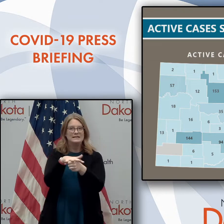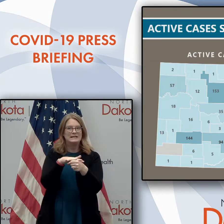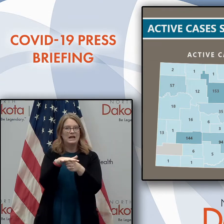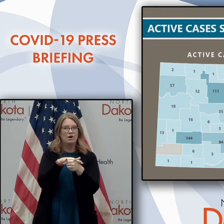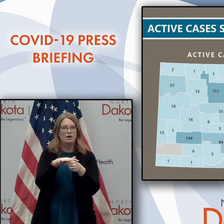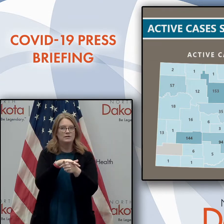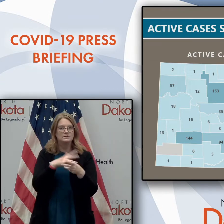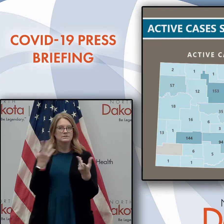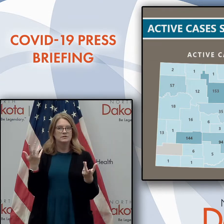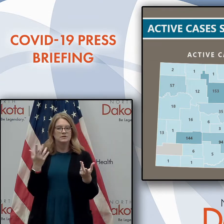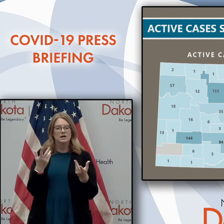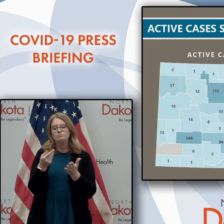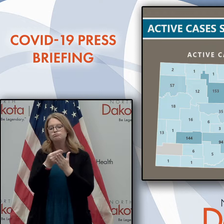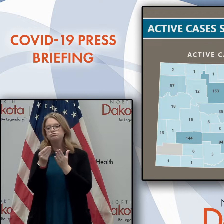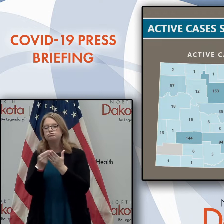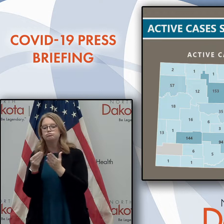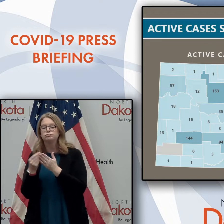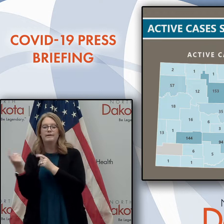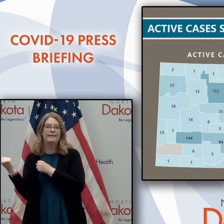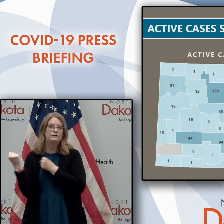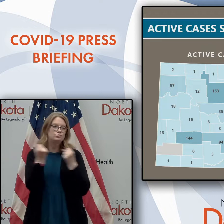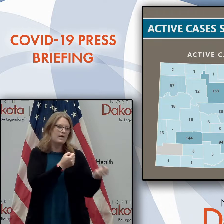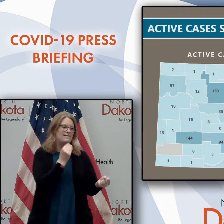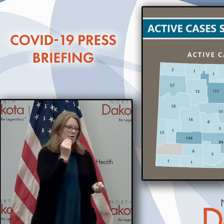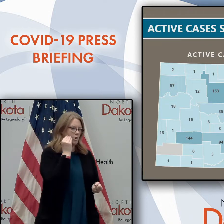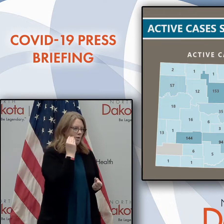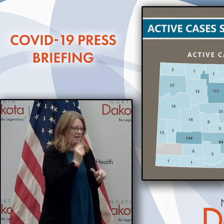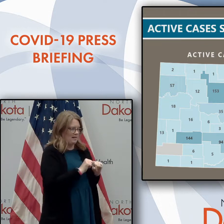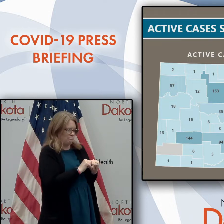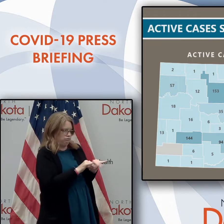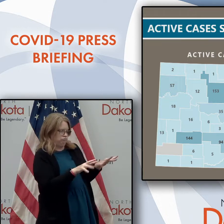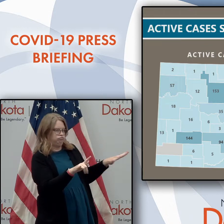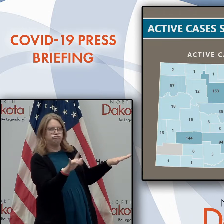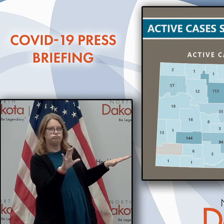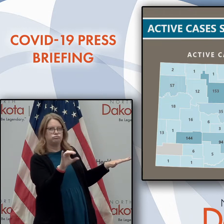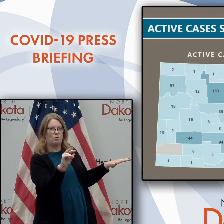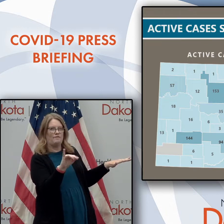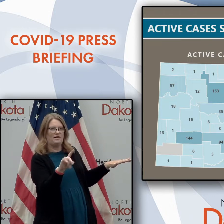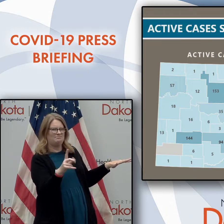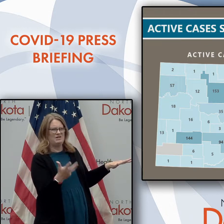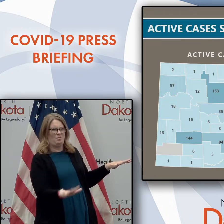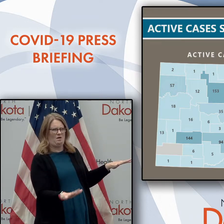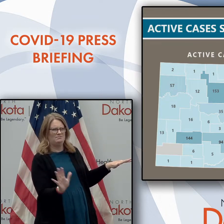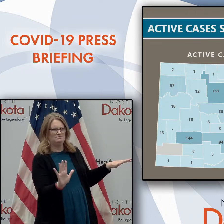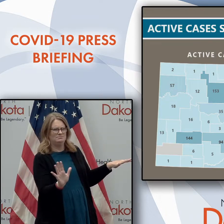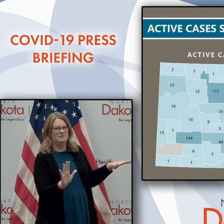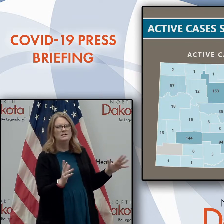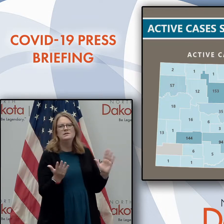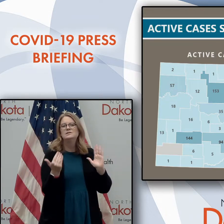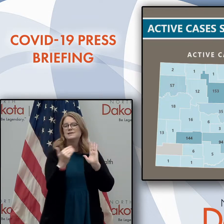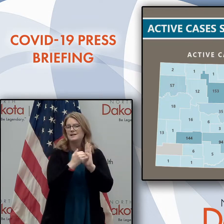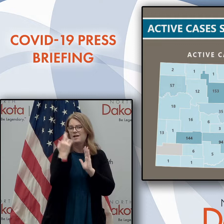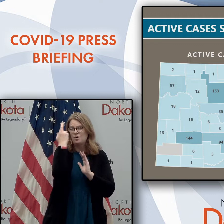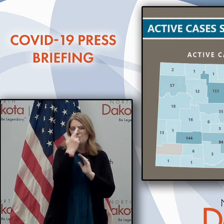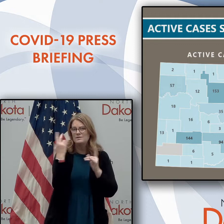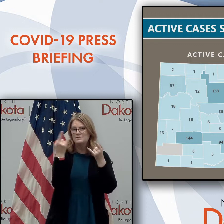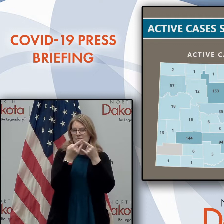bring COVID back to your community. So again, another reason to mask up North